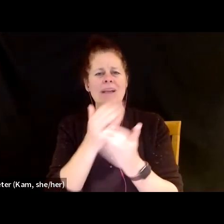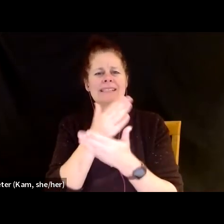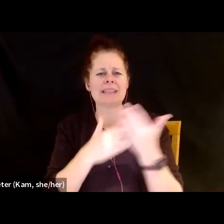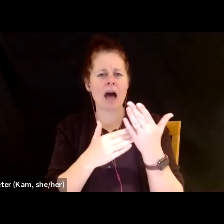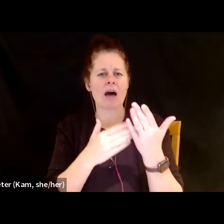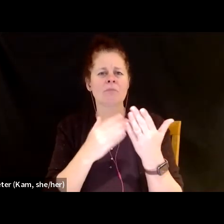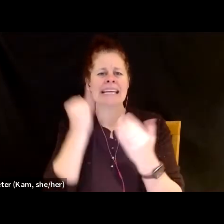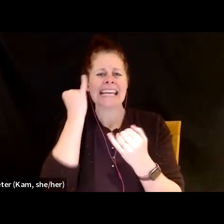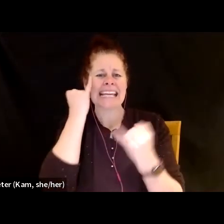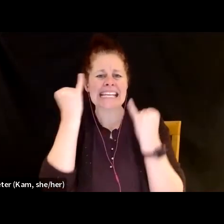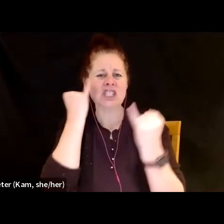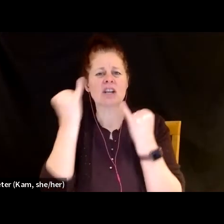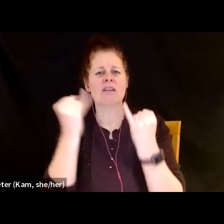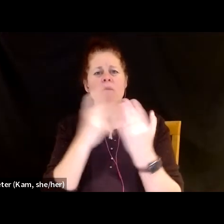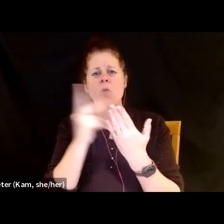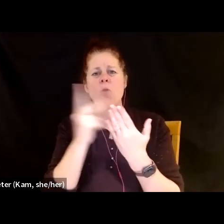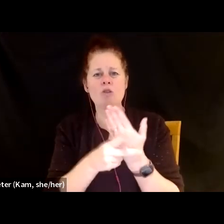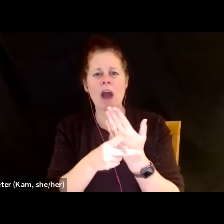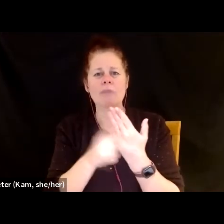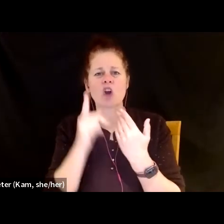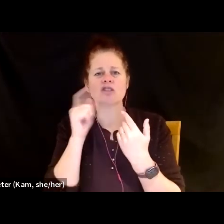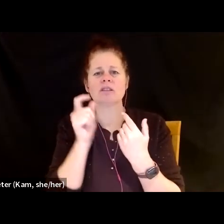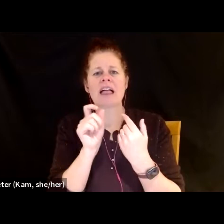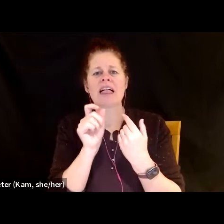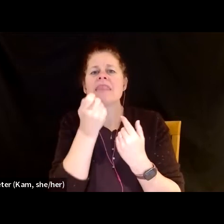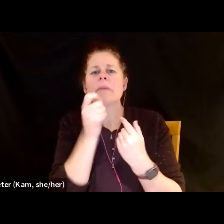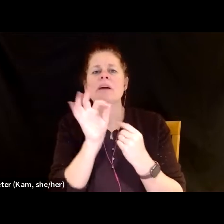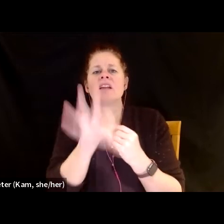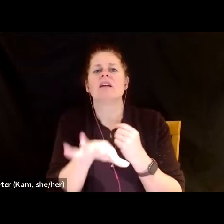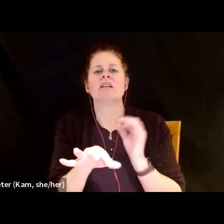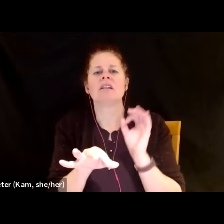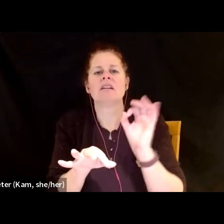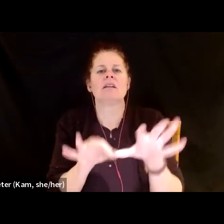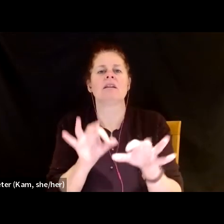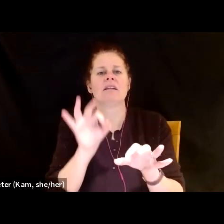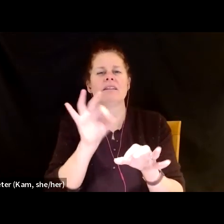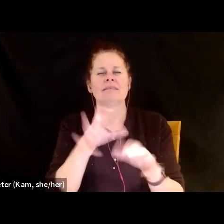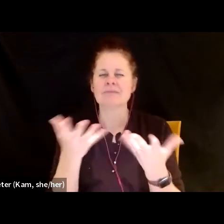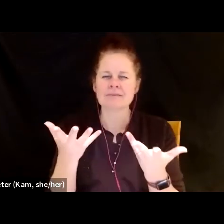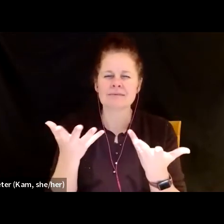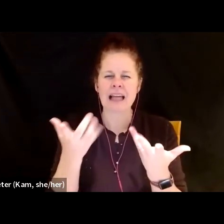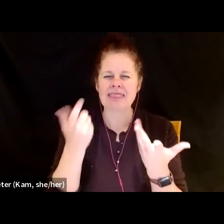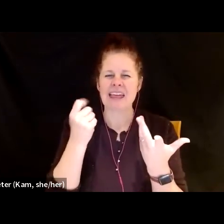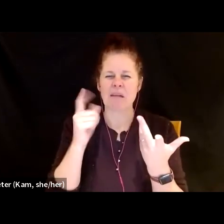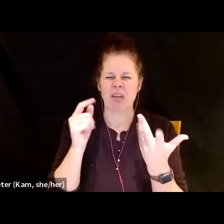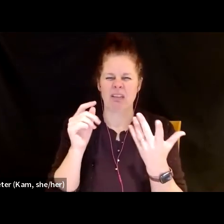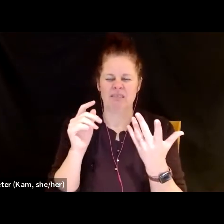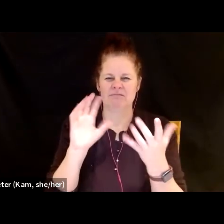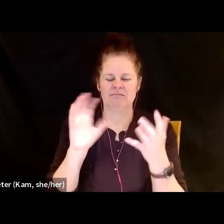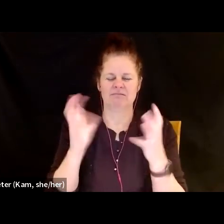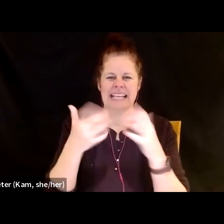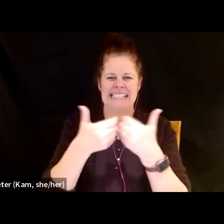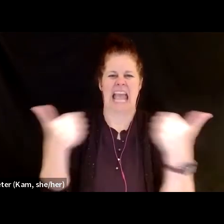ways that we could see impact and not scattered impact. And we know this well at